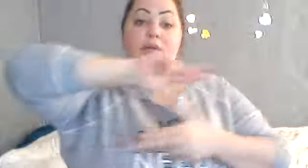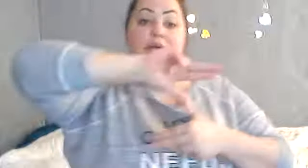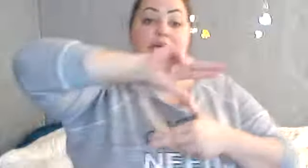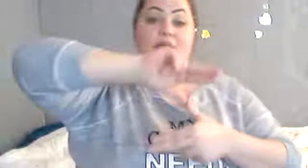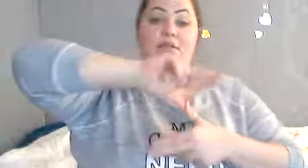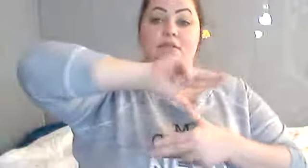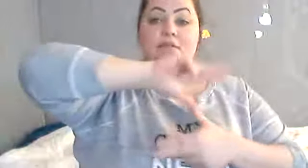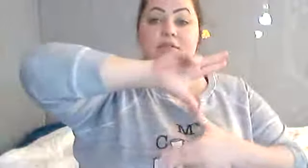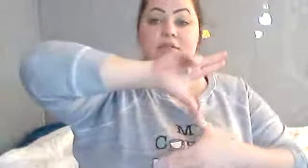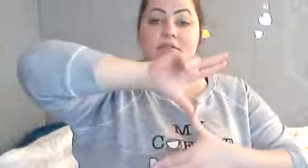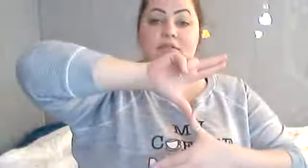hurricane.